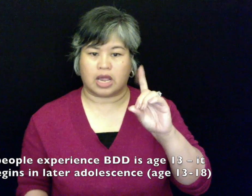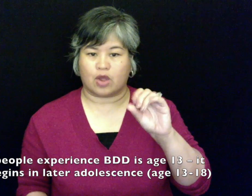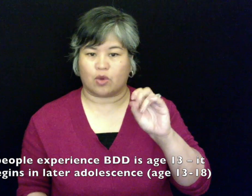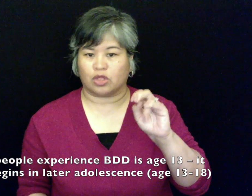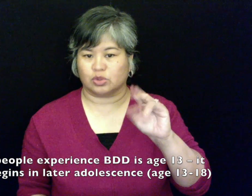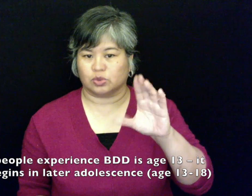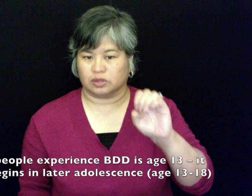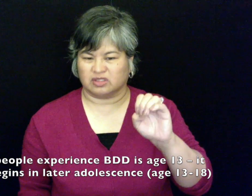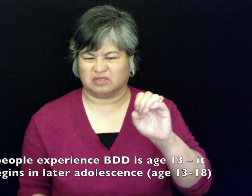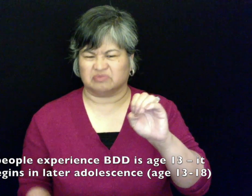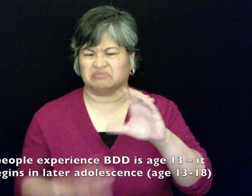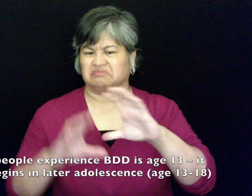18.